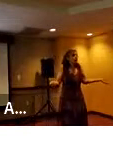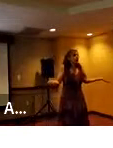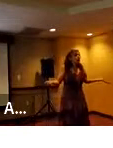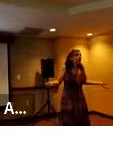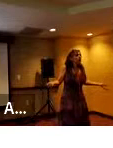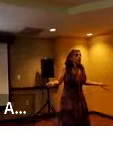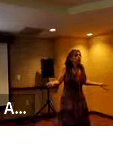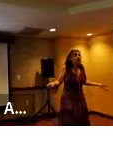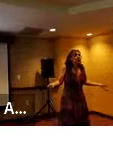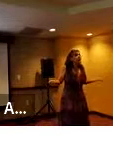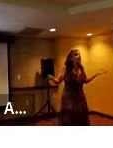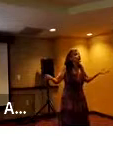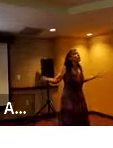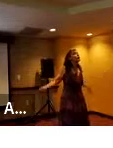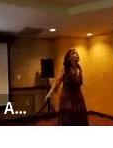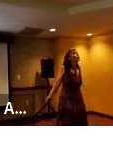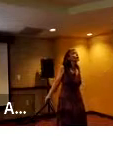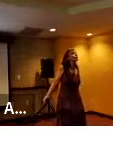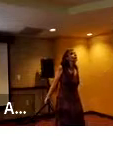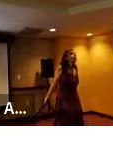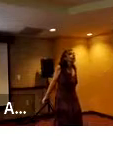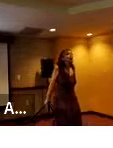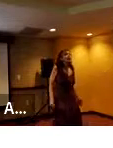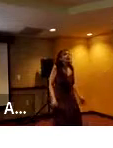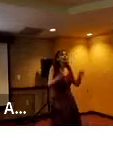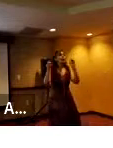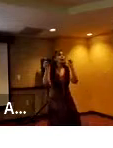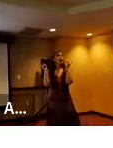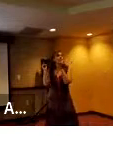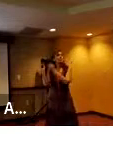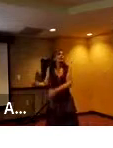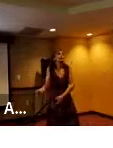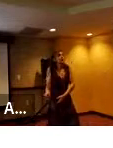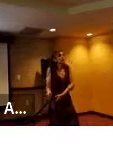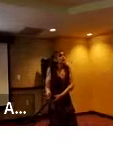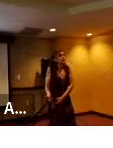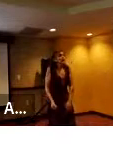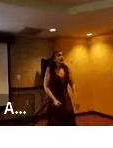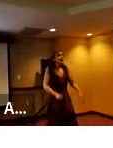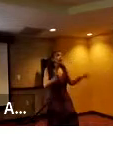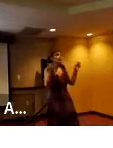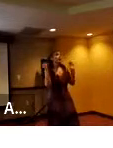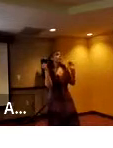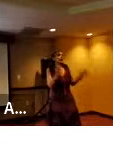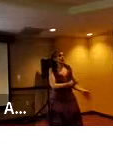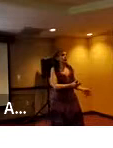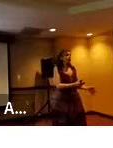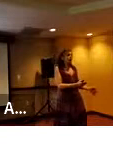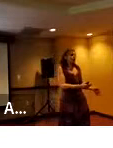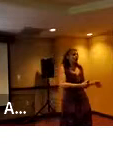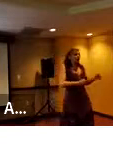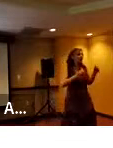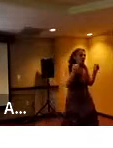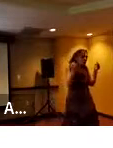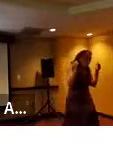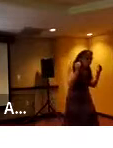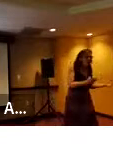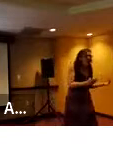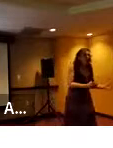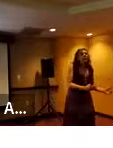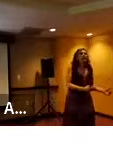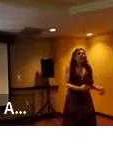Not everybody's going to have 100%. That's why we work in teams. That's why we have specialists. That's why we have people that